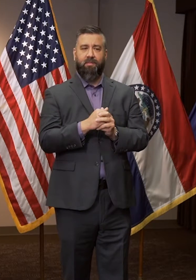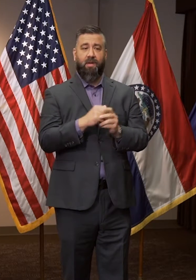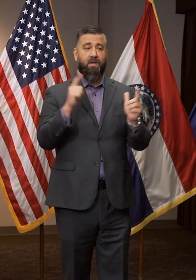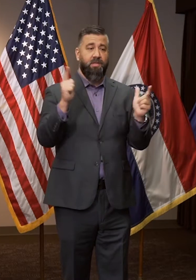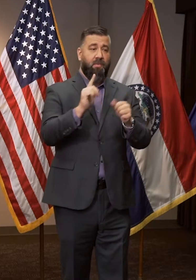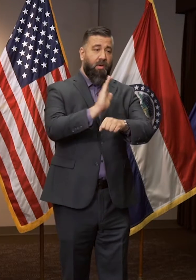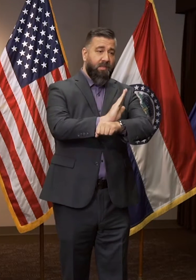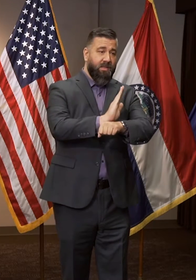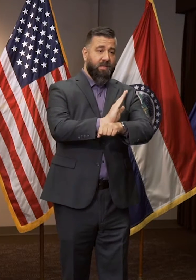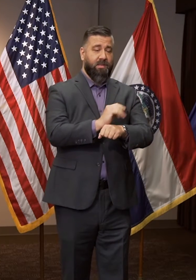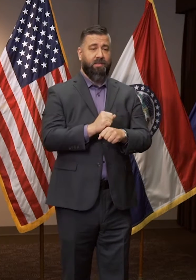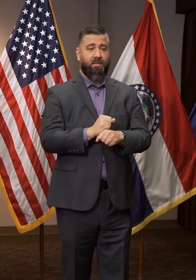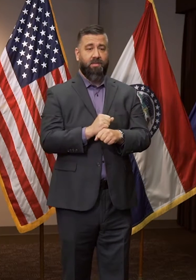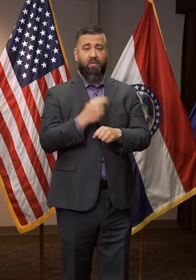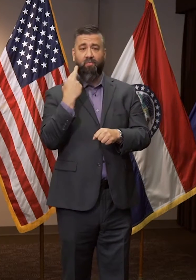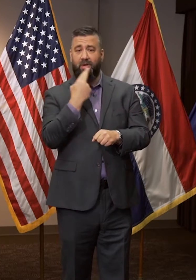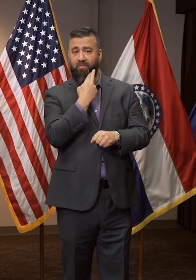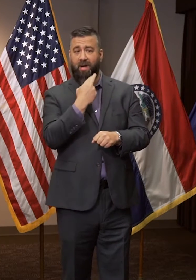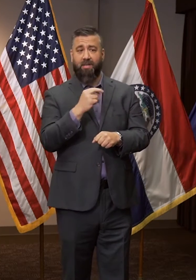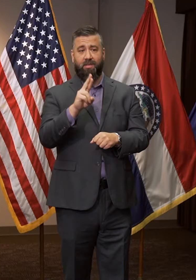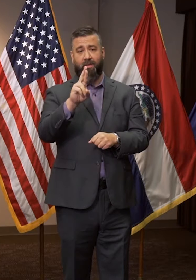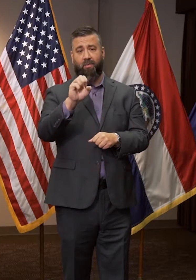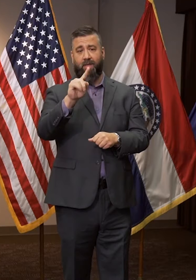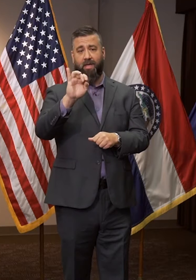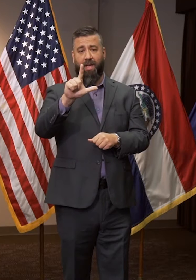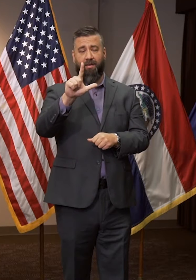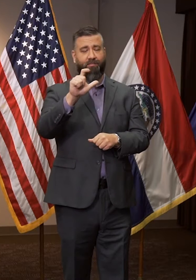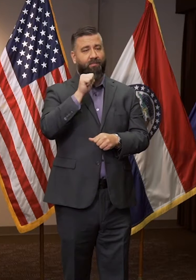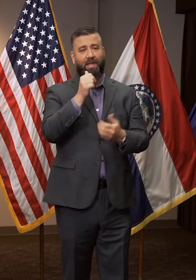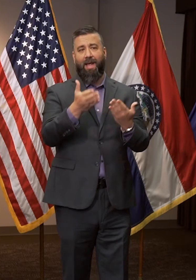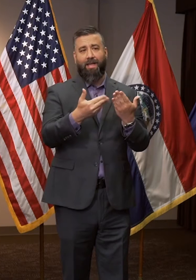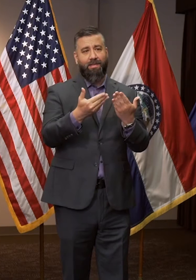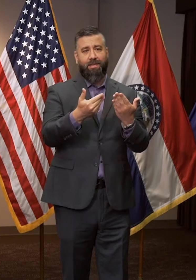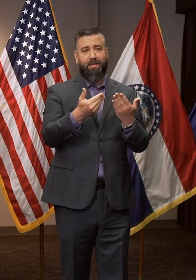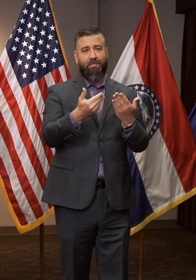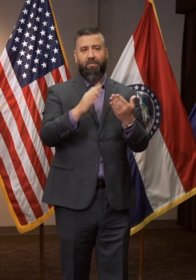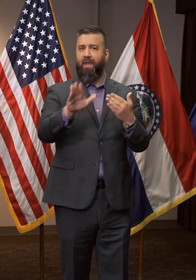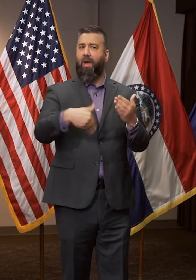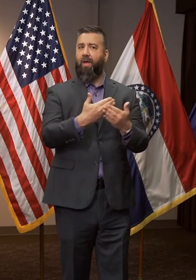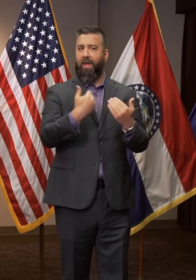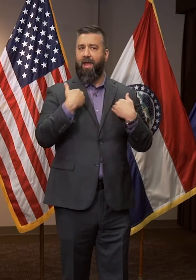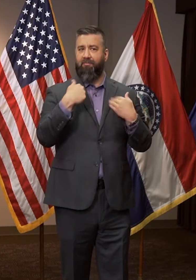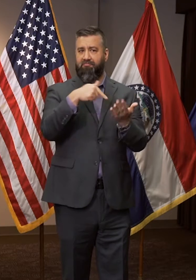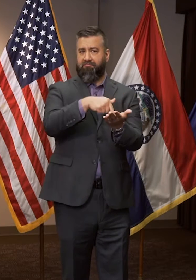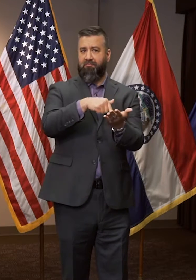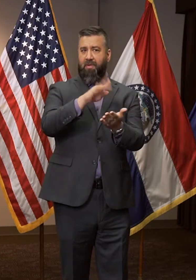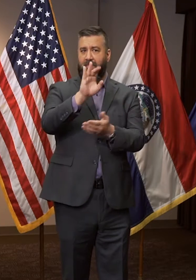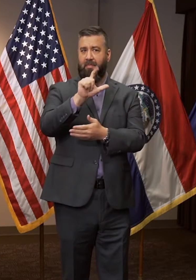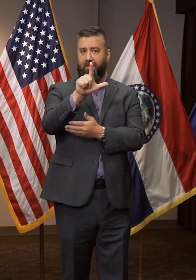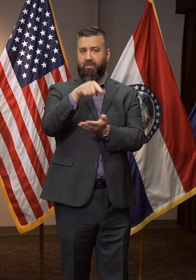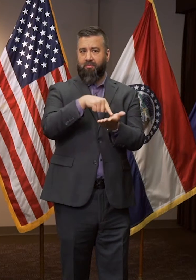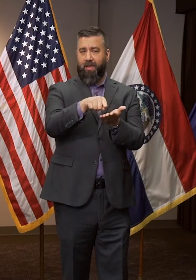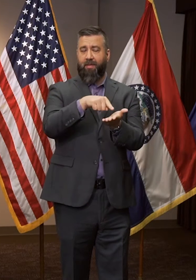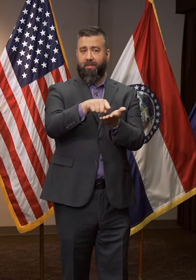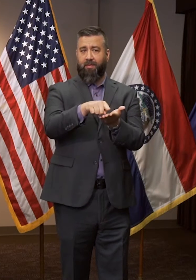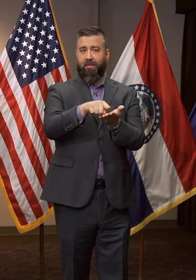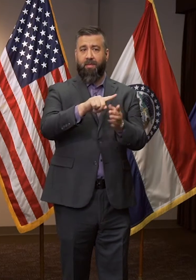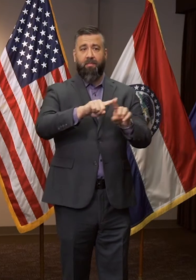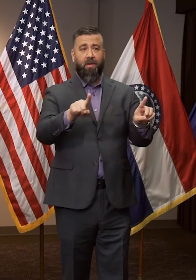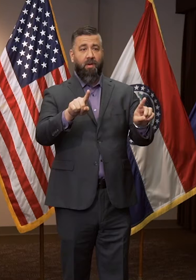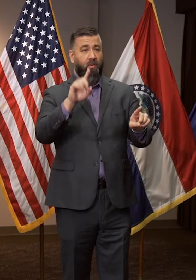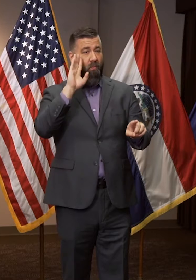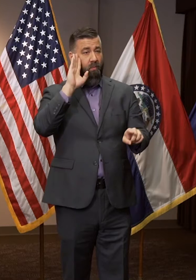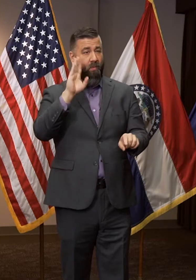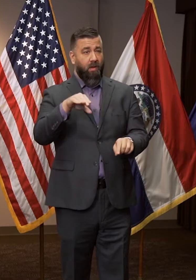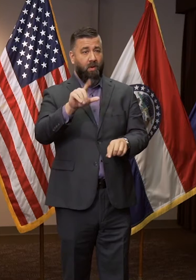restaurants, retail, it's not easy, and they've all have bills to pay too. But we also know that landlords'